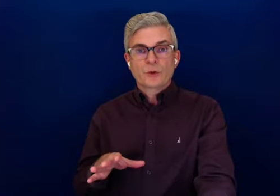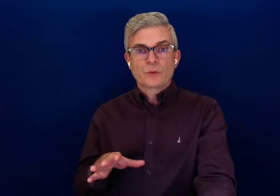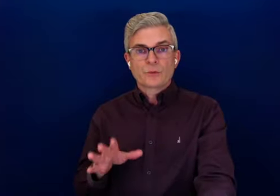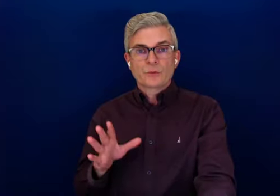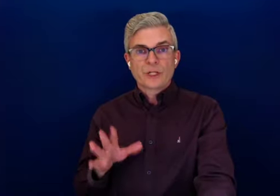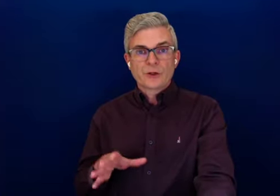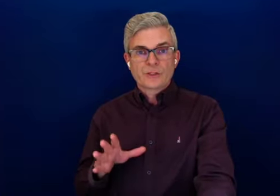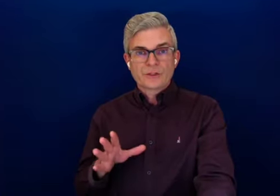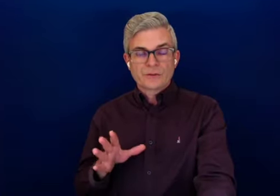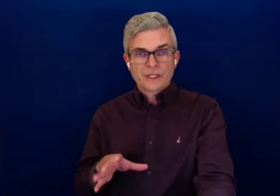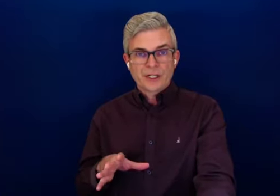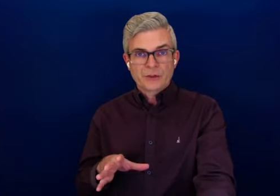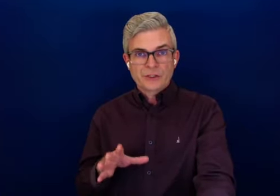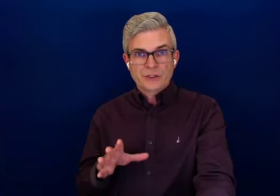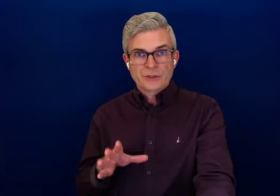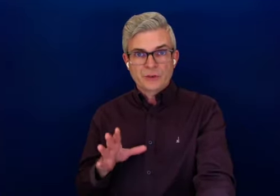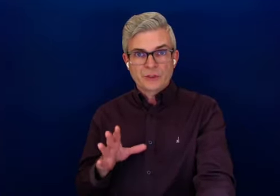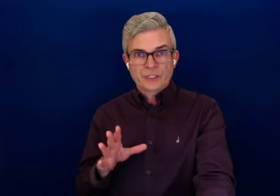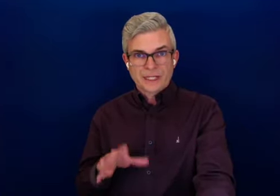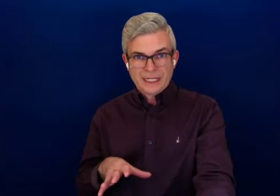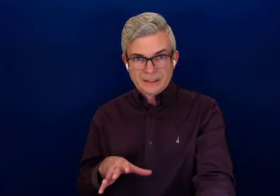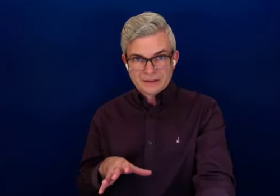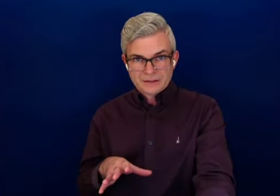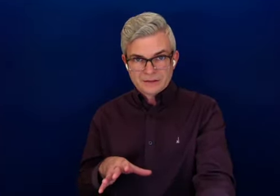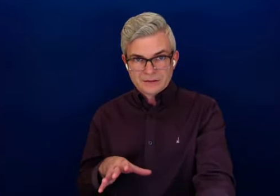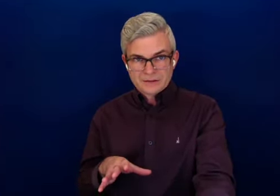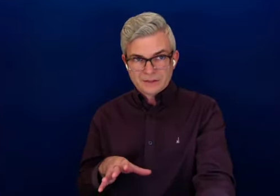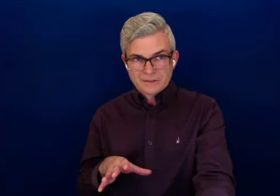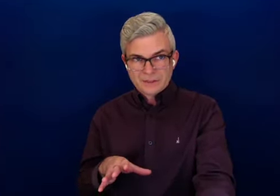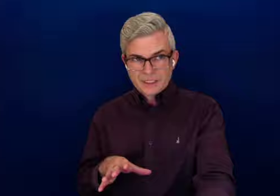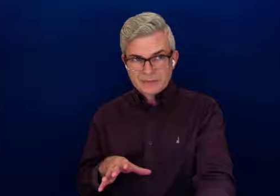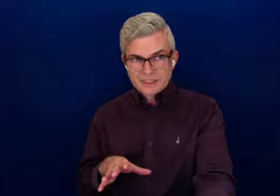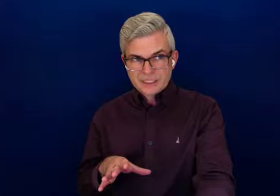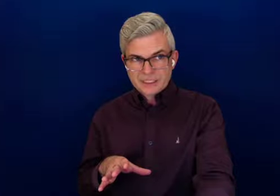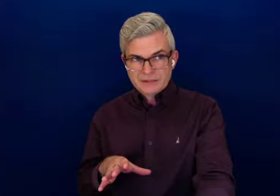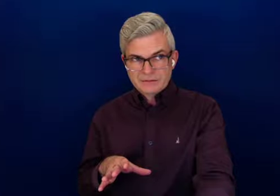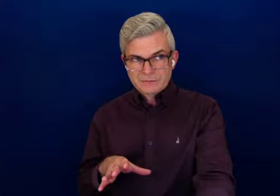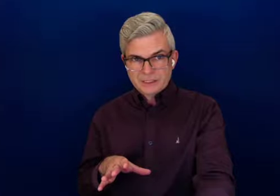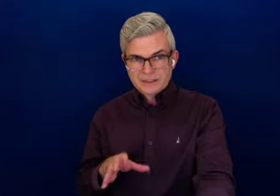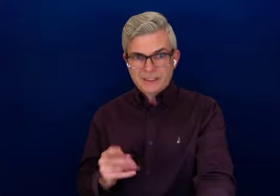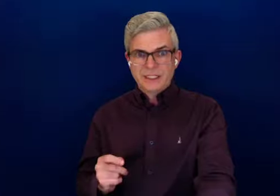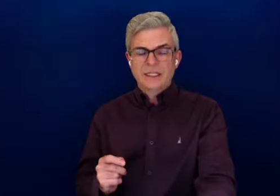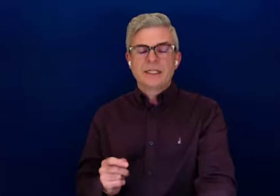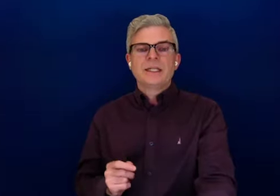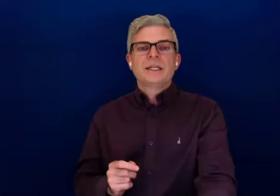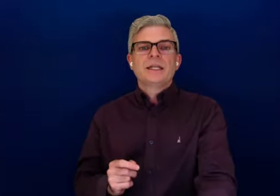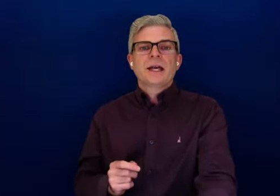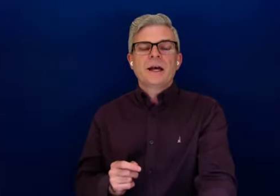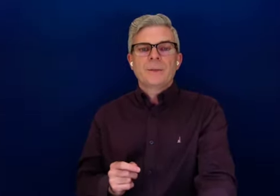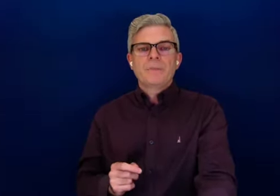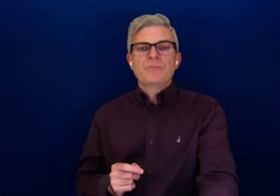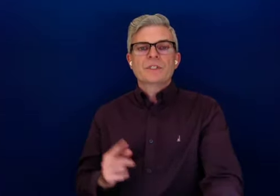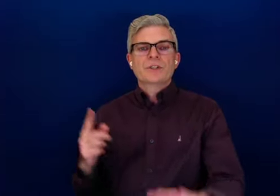your rehearsal video is due tonight, if I'm not mistaken, Wednesday.